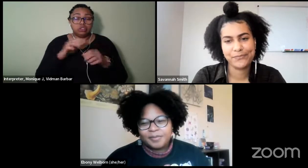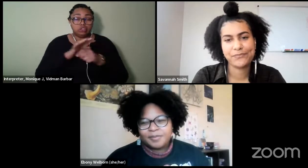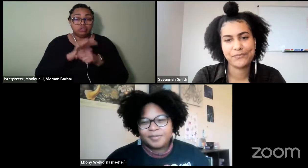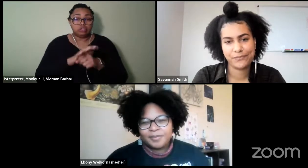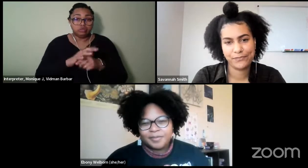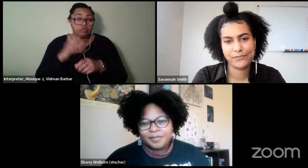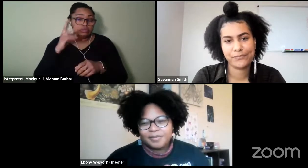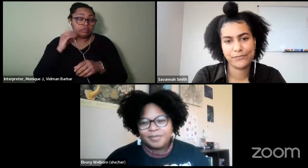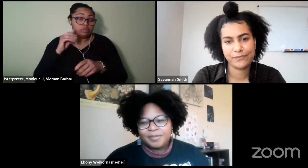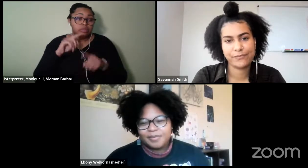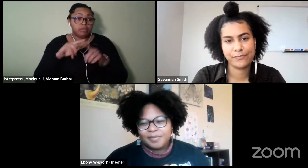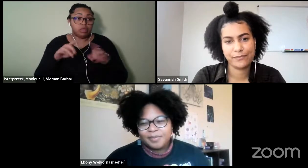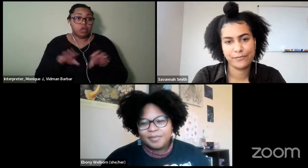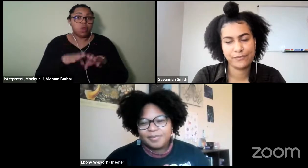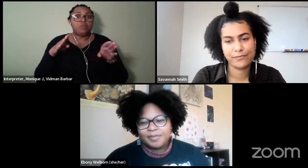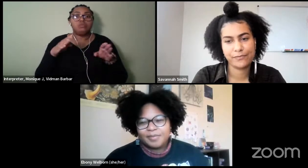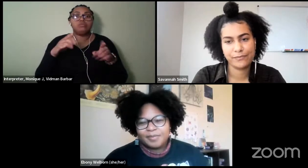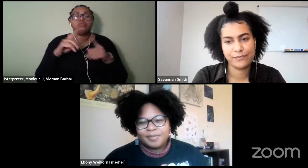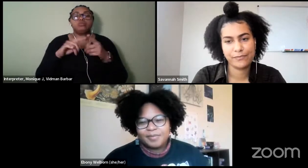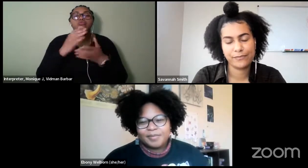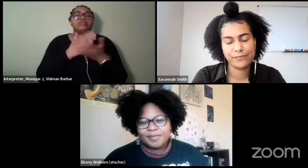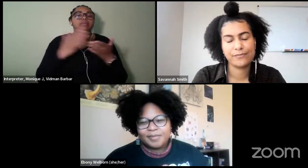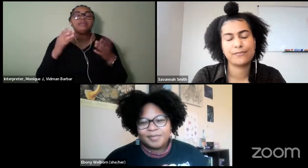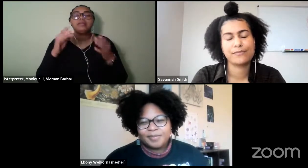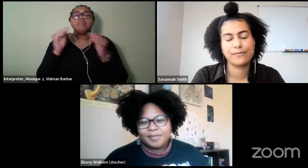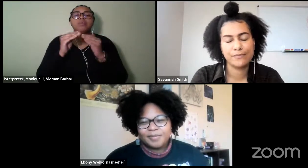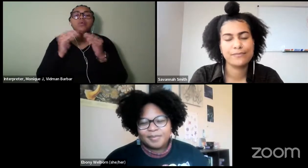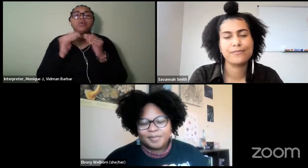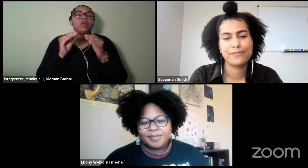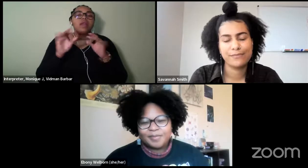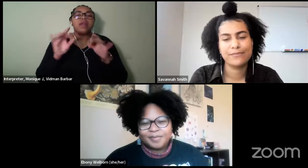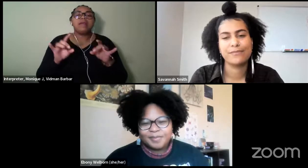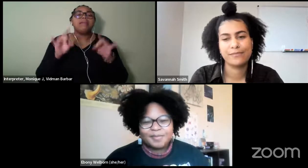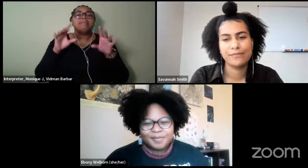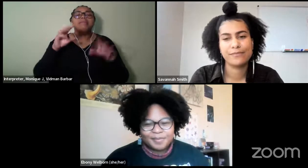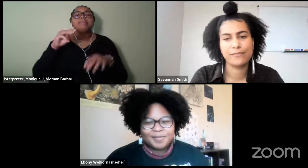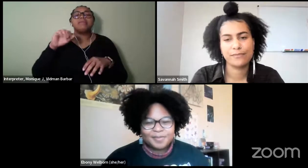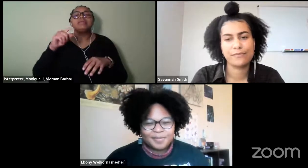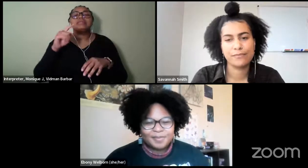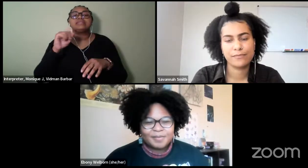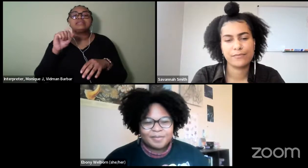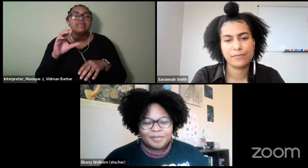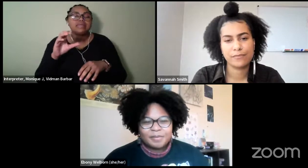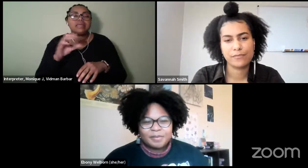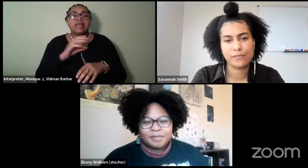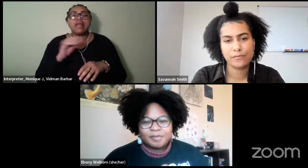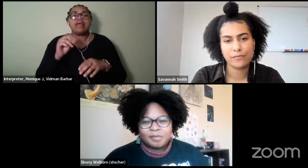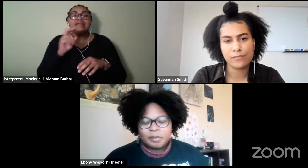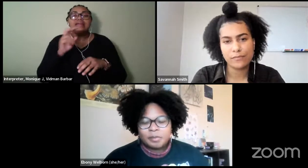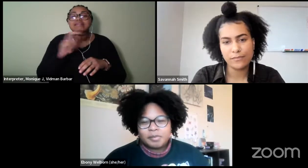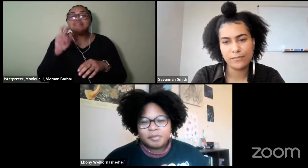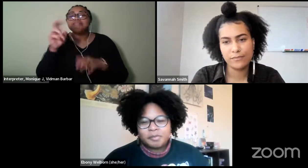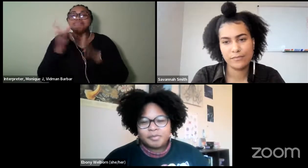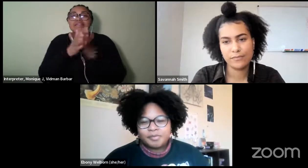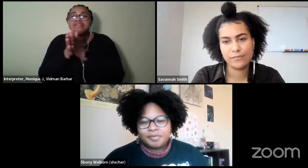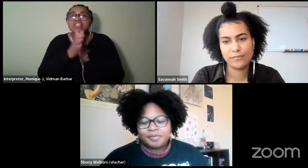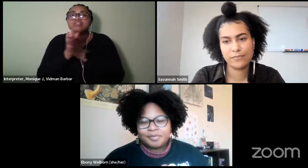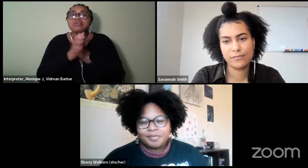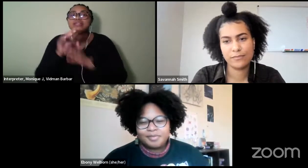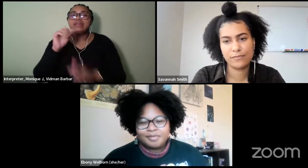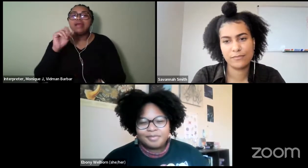but it opened up to be something more majestic and adventurous. In her discovery of